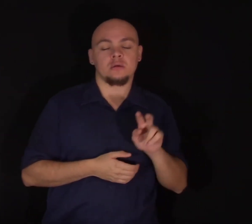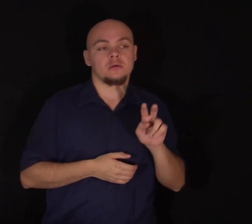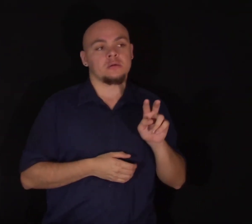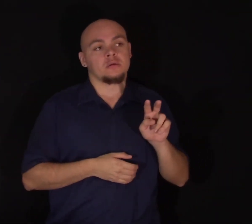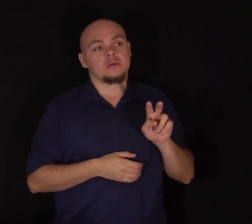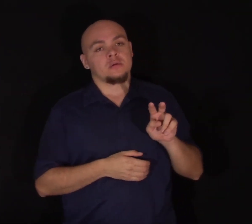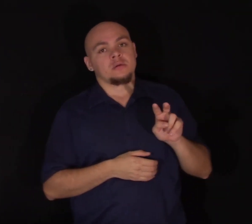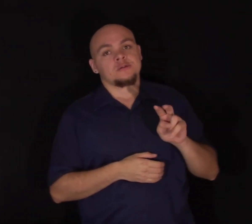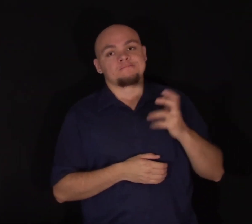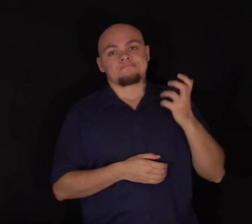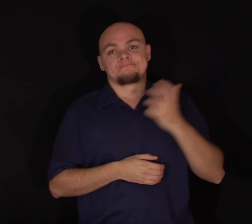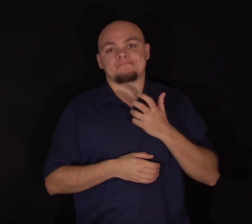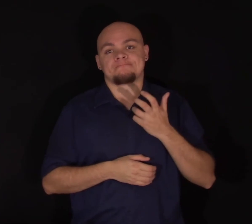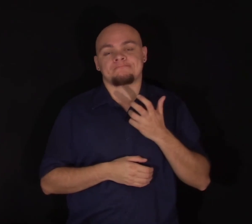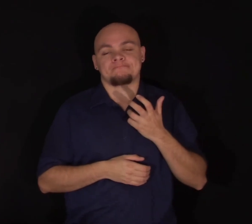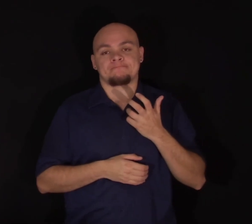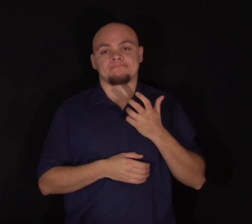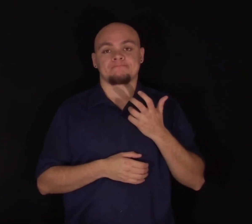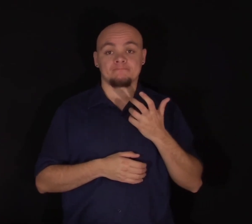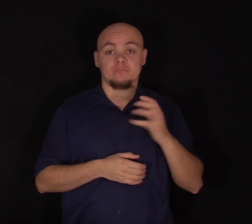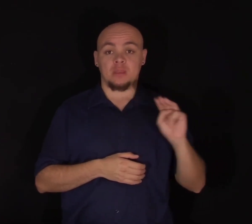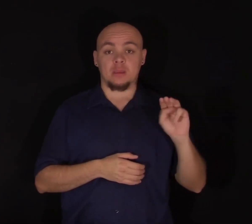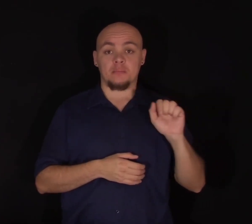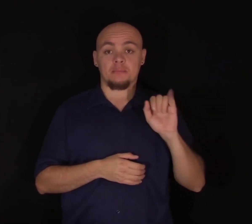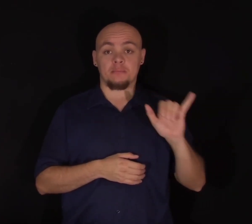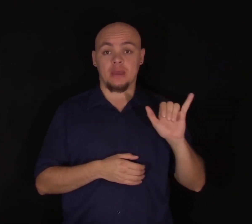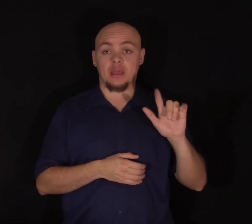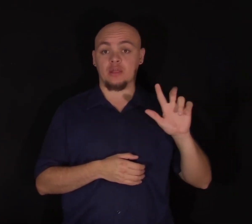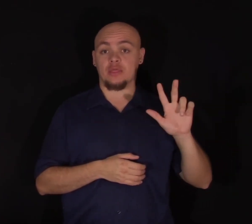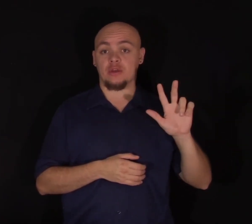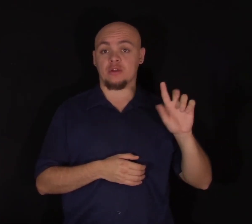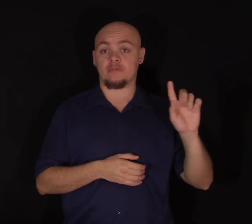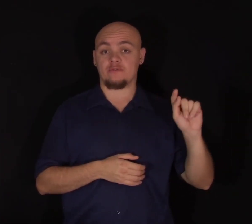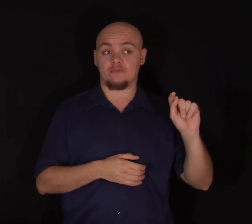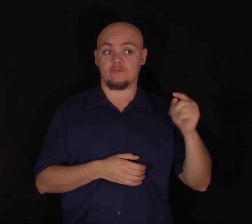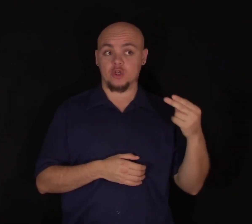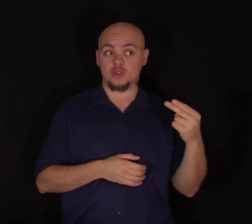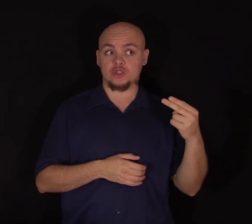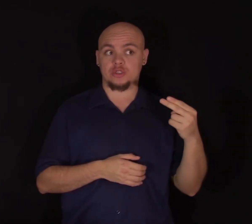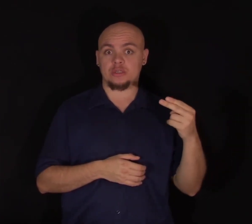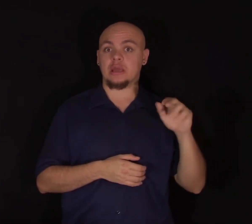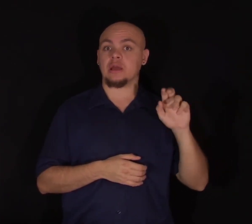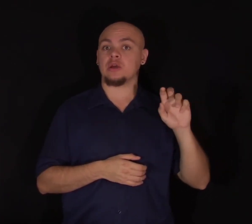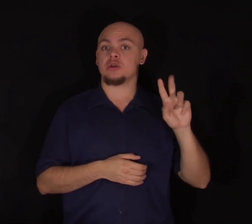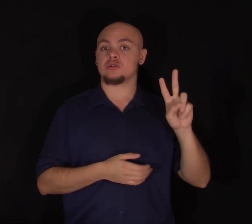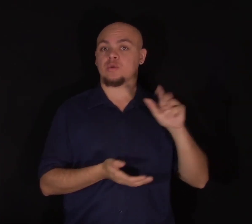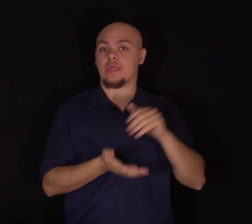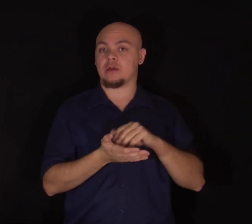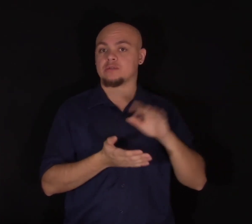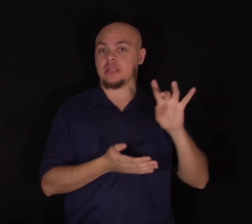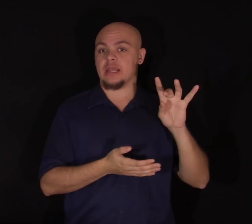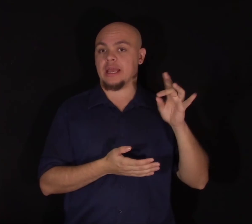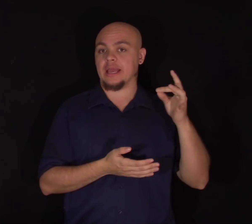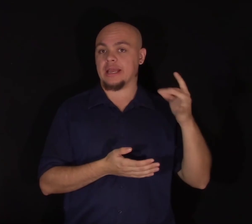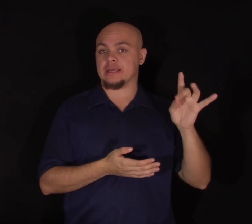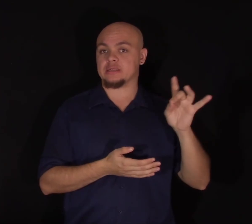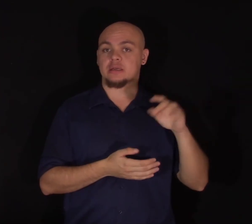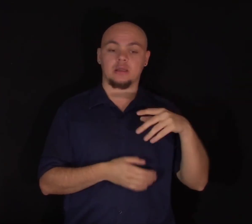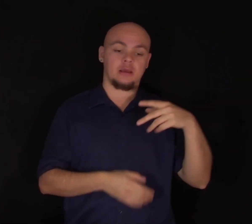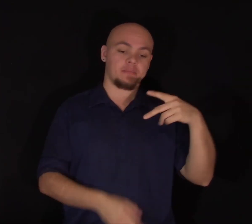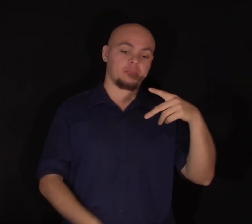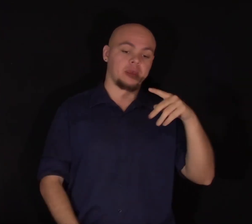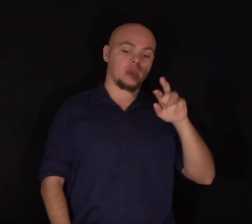And so in May 31st of 2018, my little one entered a